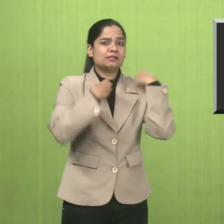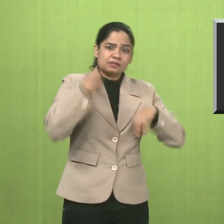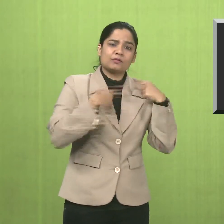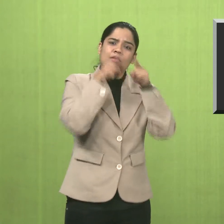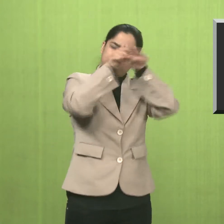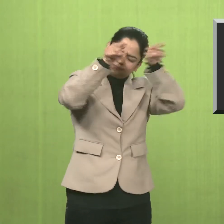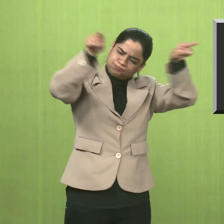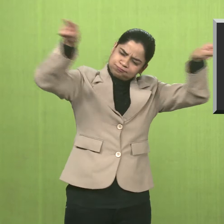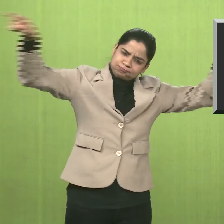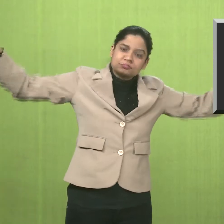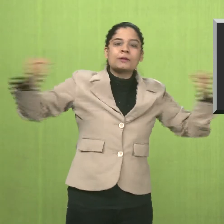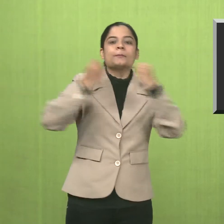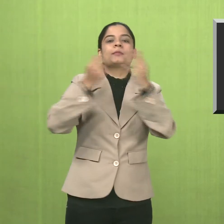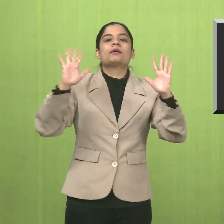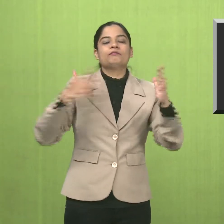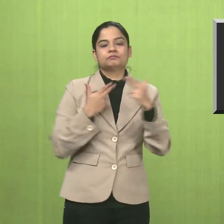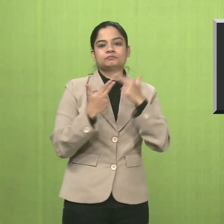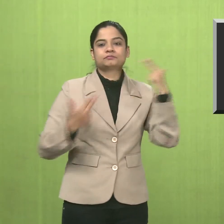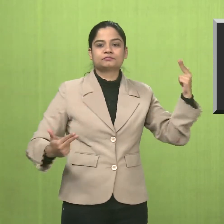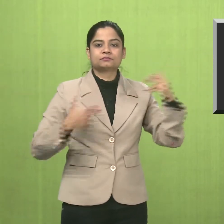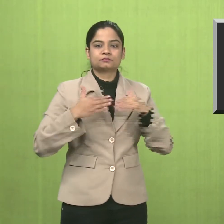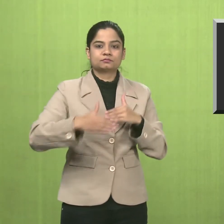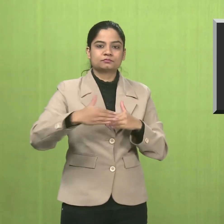many people in the world who are having this kind of an issue.